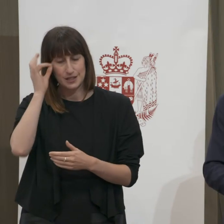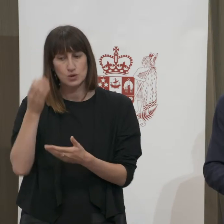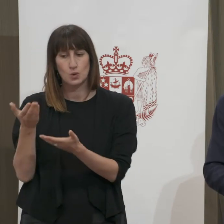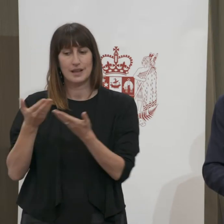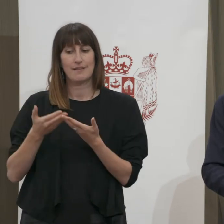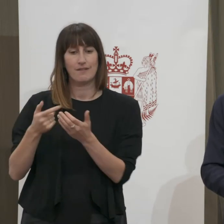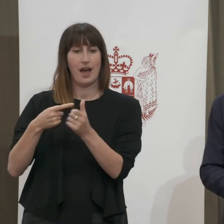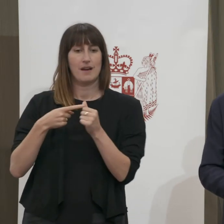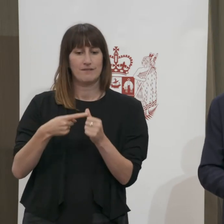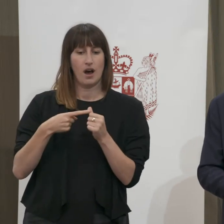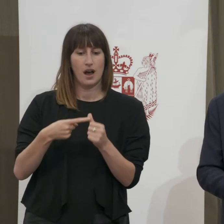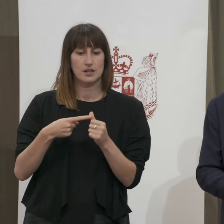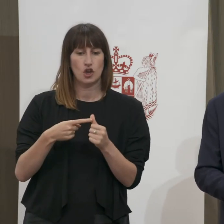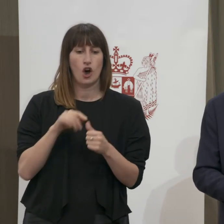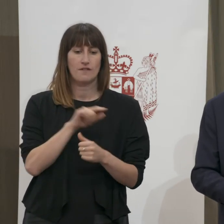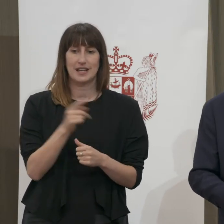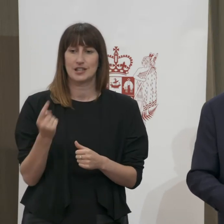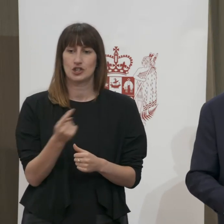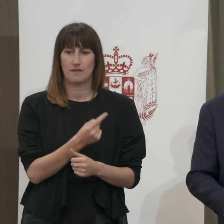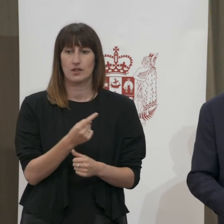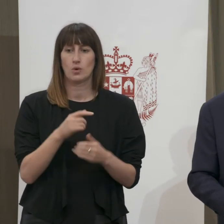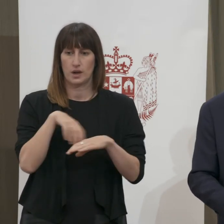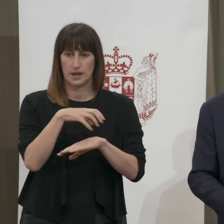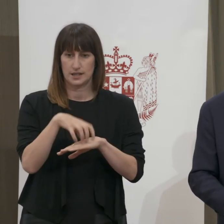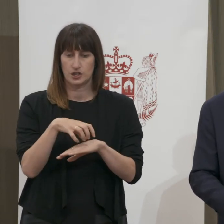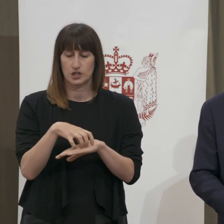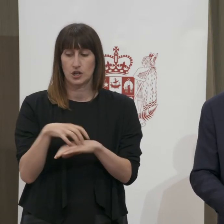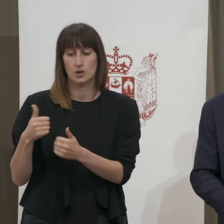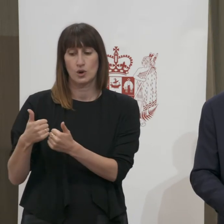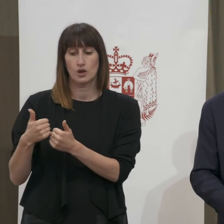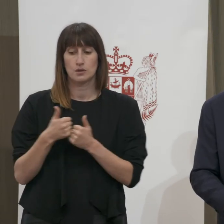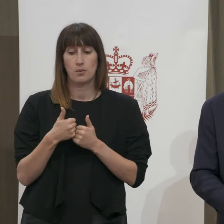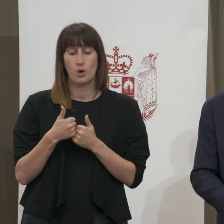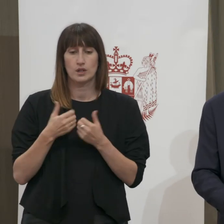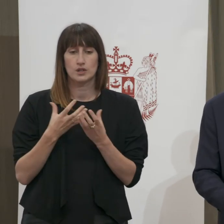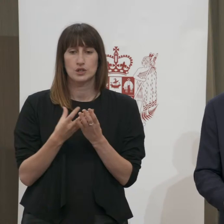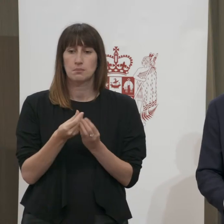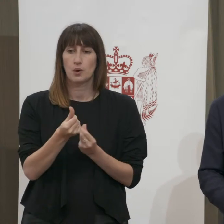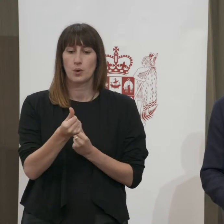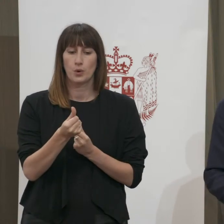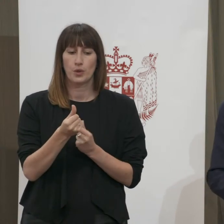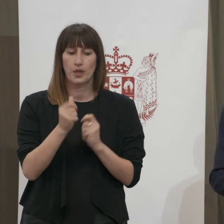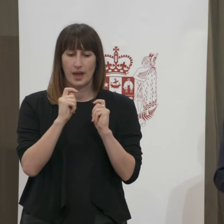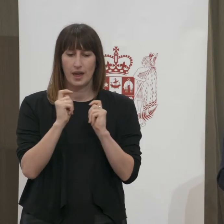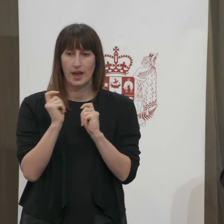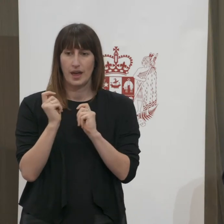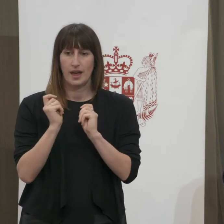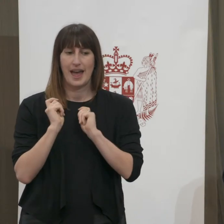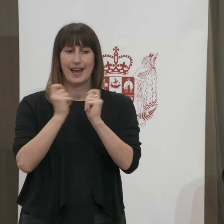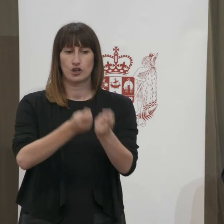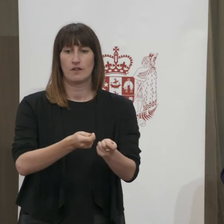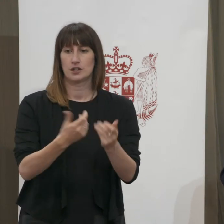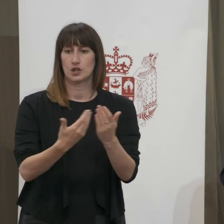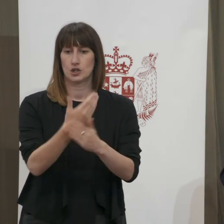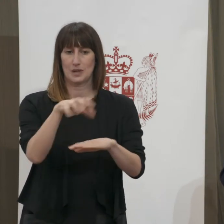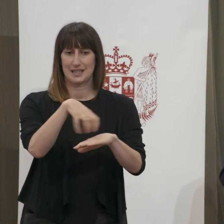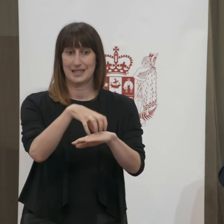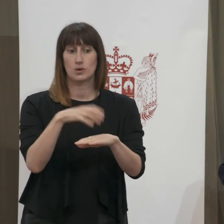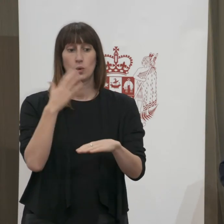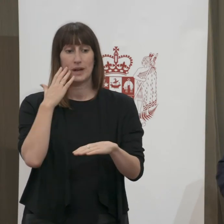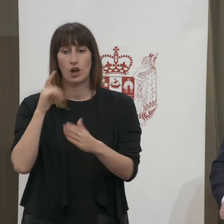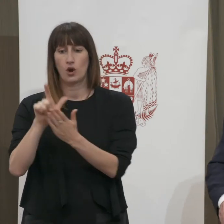on the development of each organisation and to support a smooth handover to the new entities once they've been established in